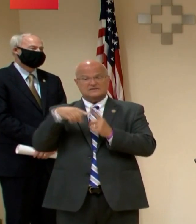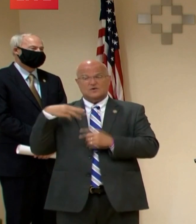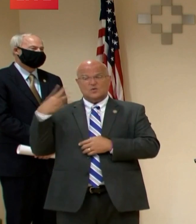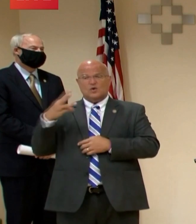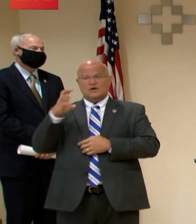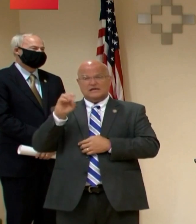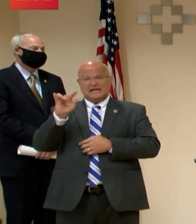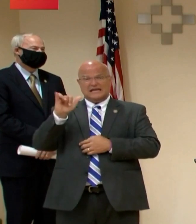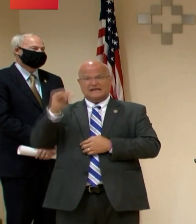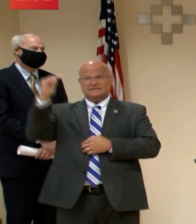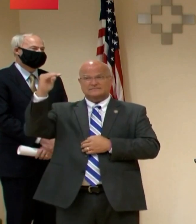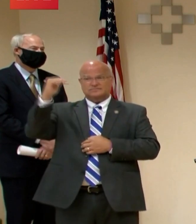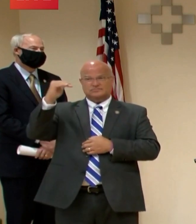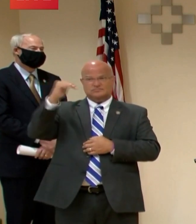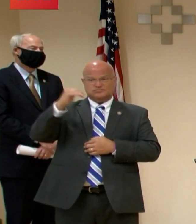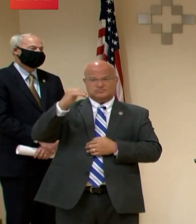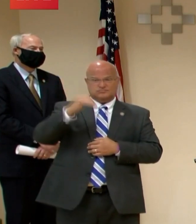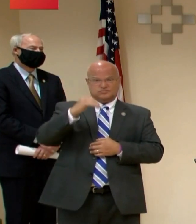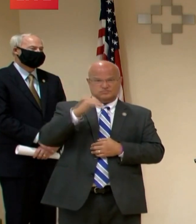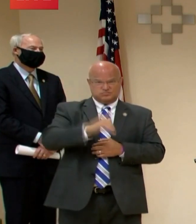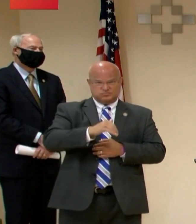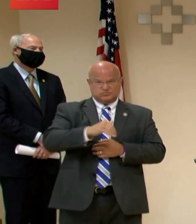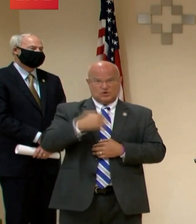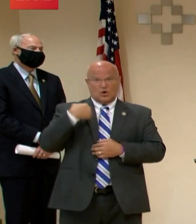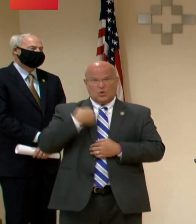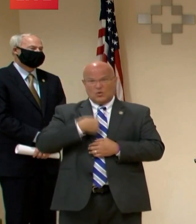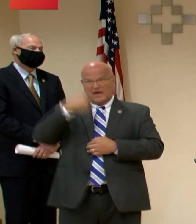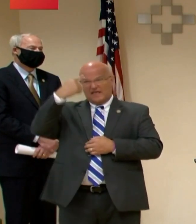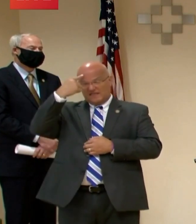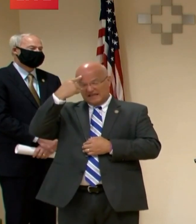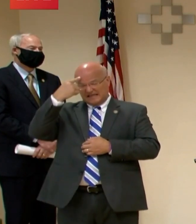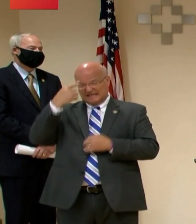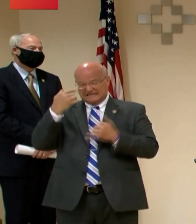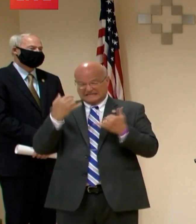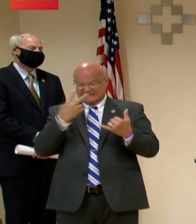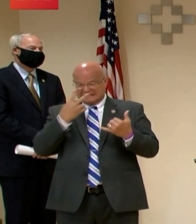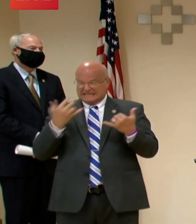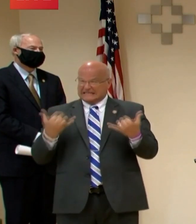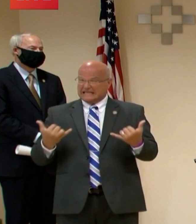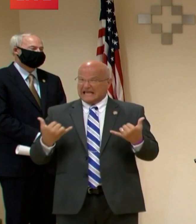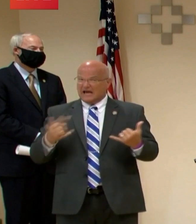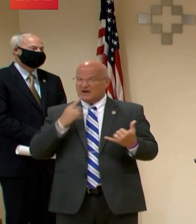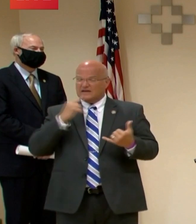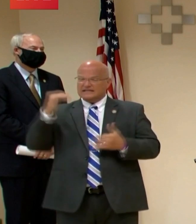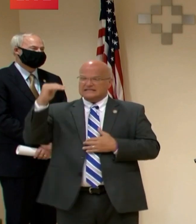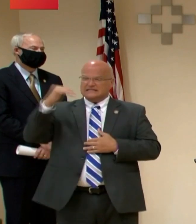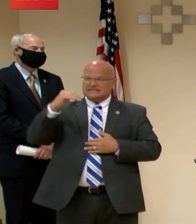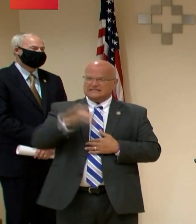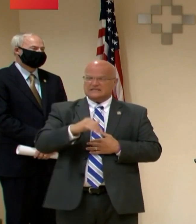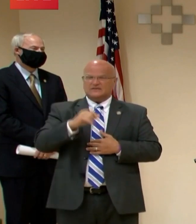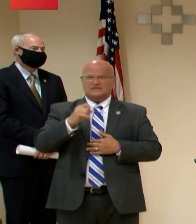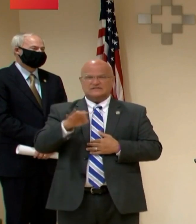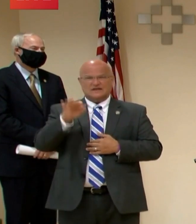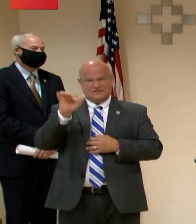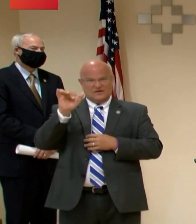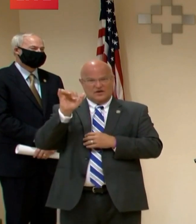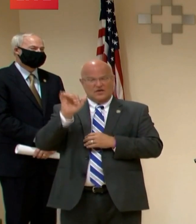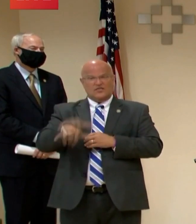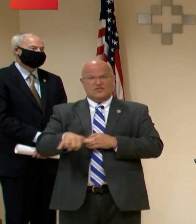Washington County decrease, what we believe we're beginning to see now is a decrease of